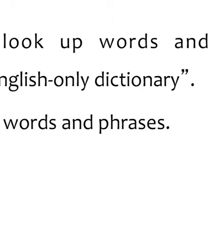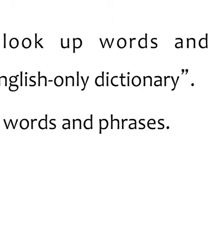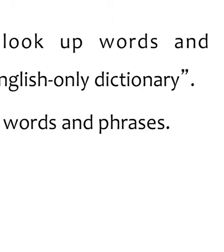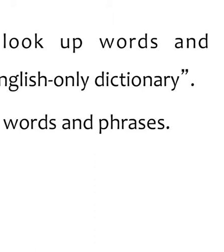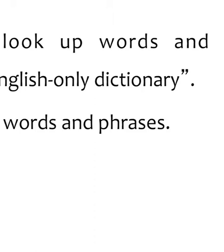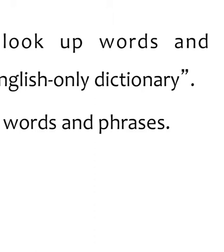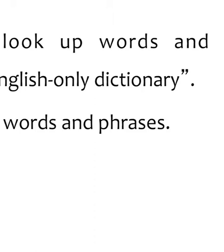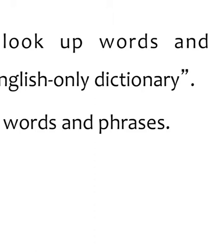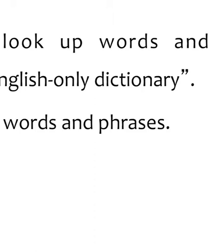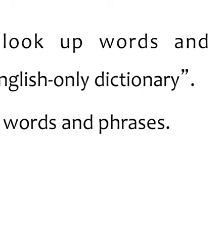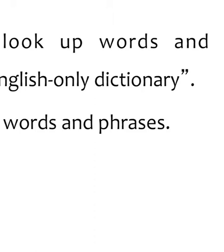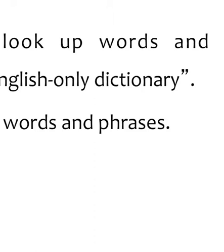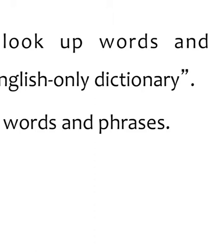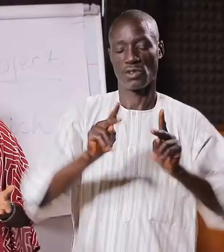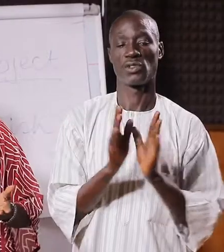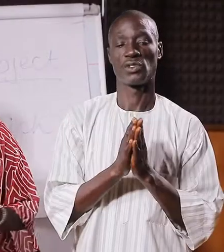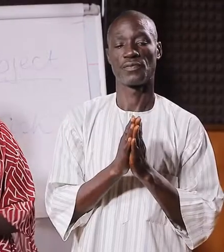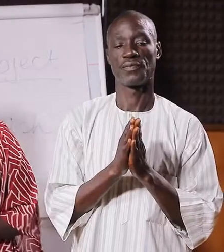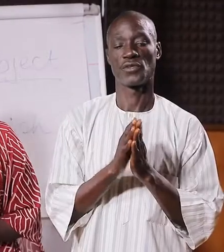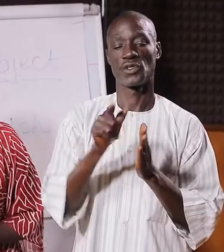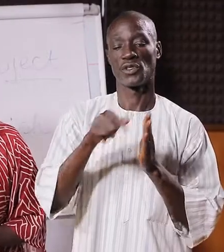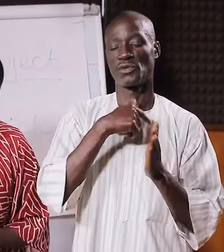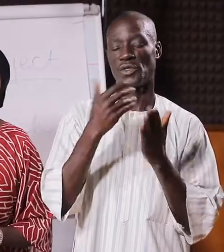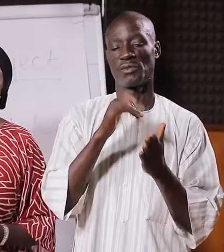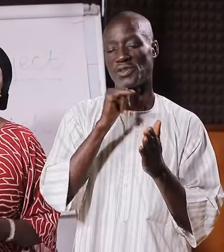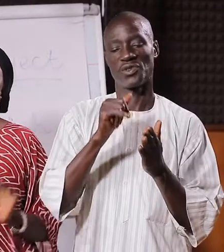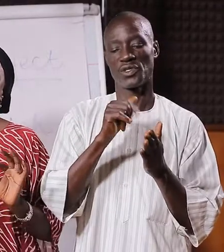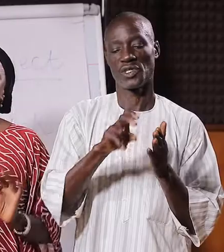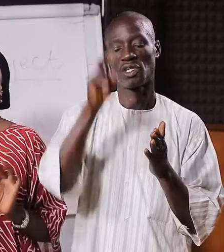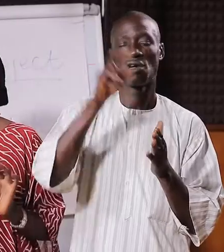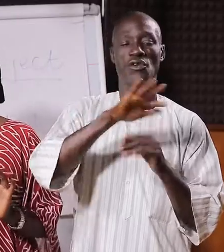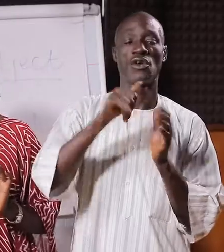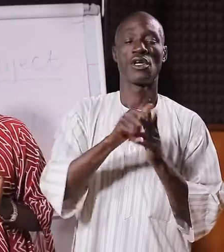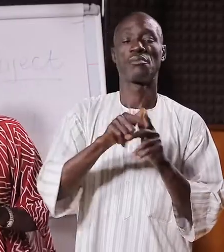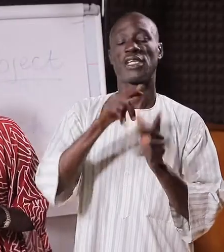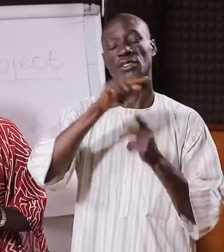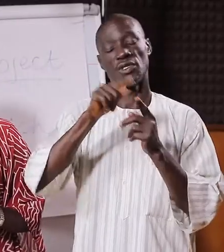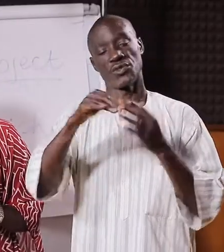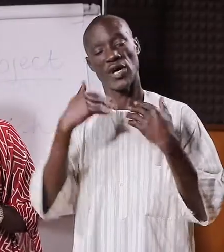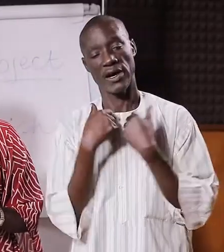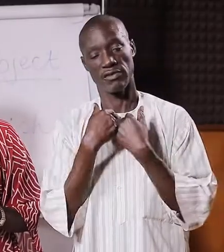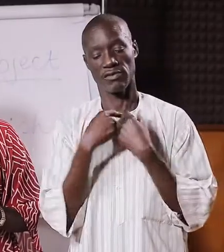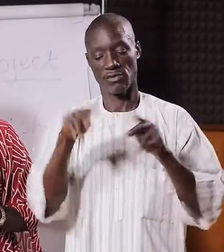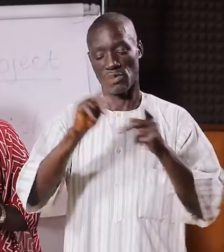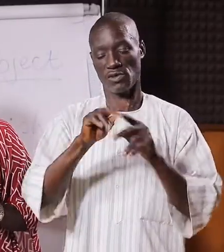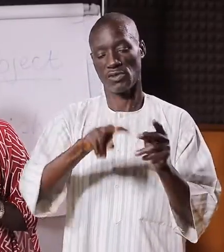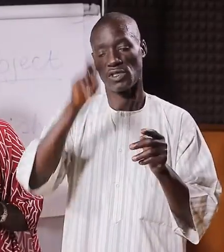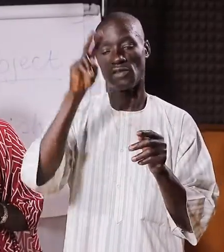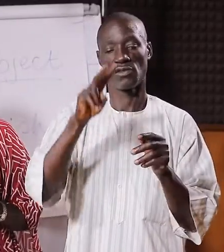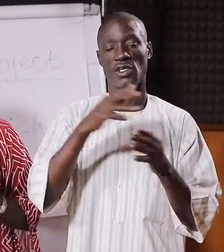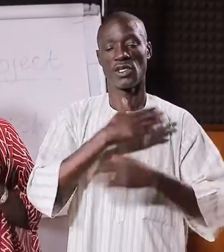the opportunity. We may not all have opportunities to travel, but where you have the opportunity to travel,